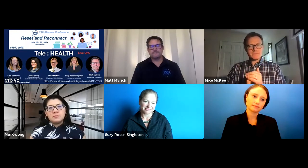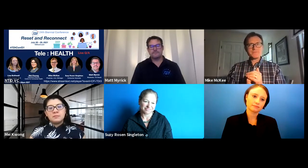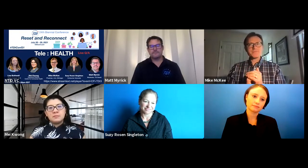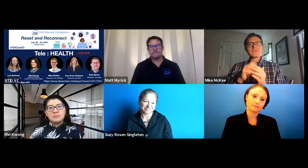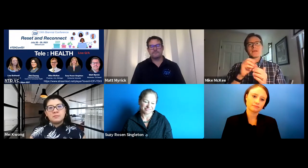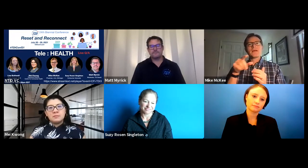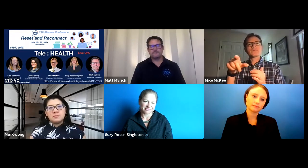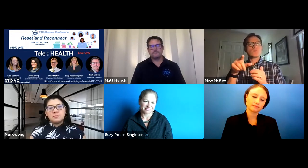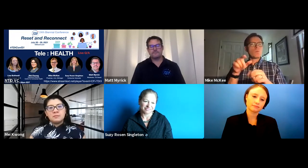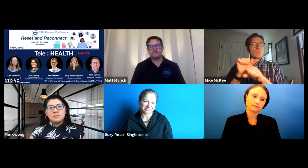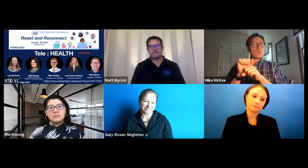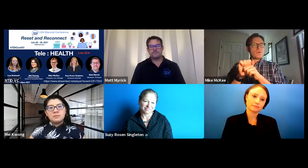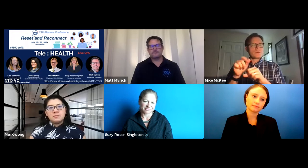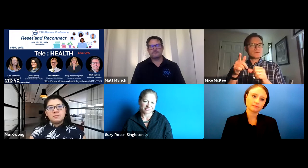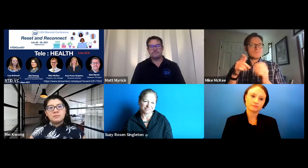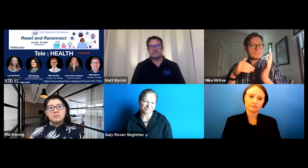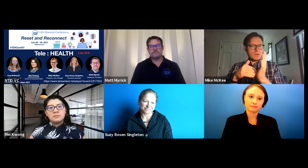their Department of Family Medicine.